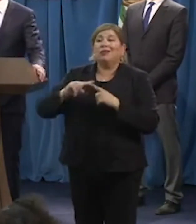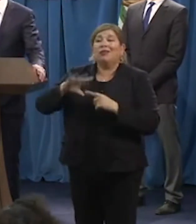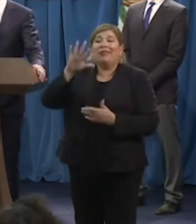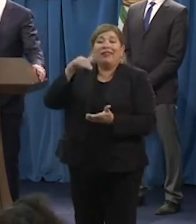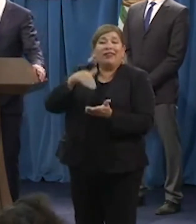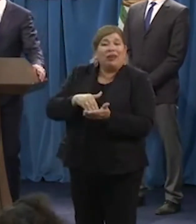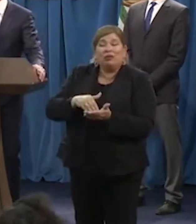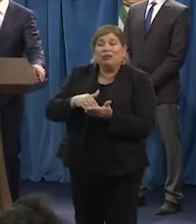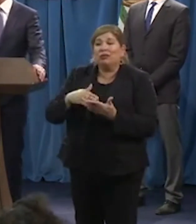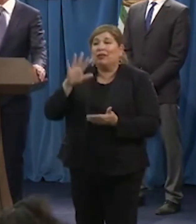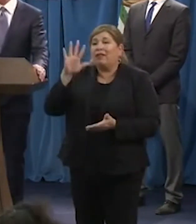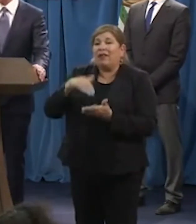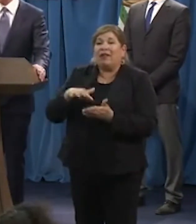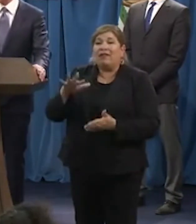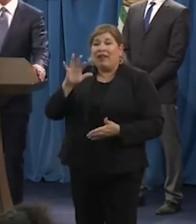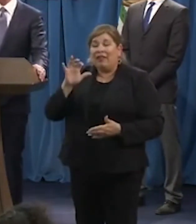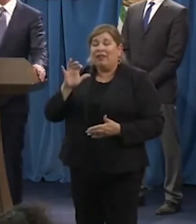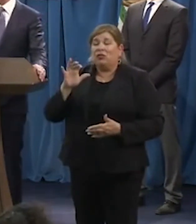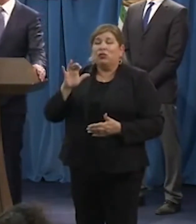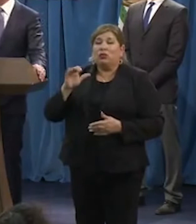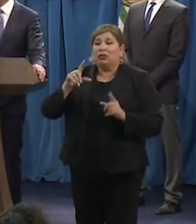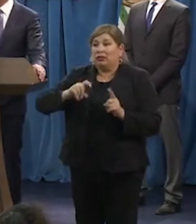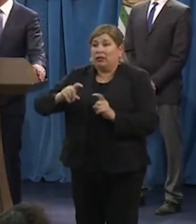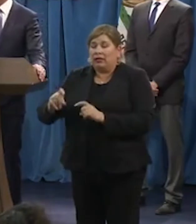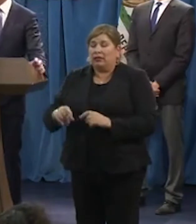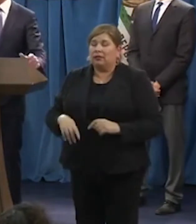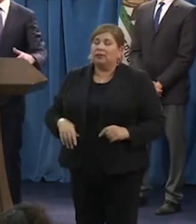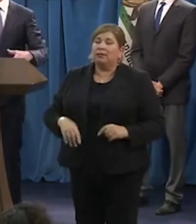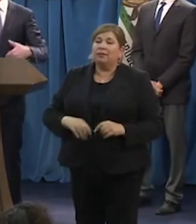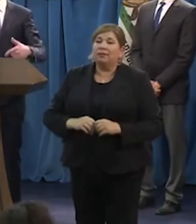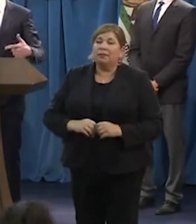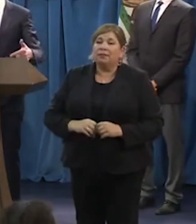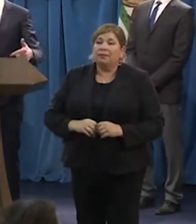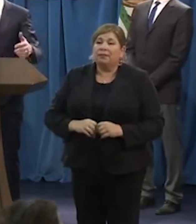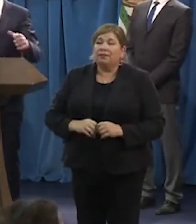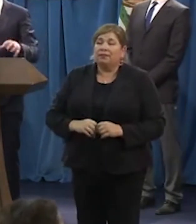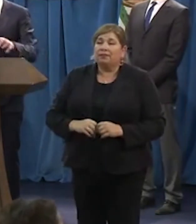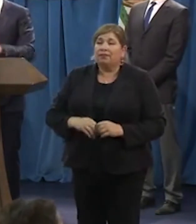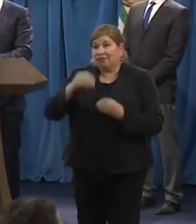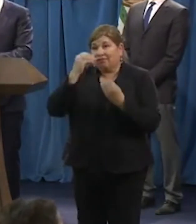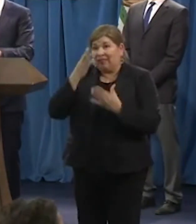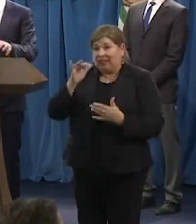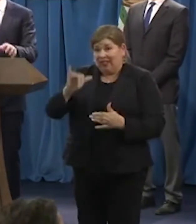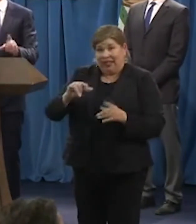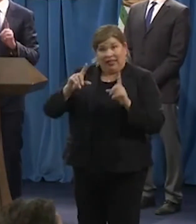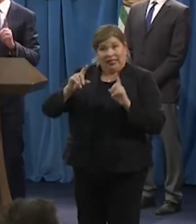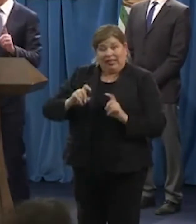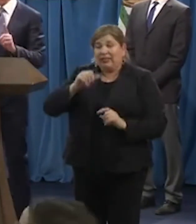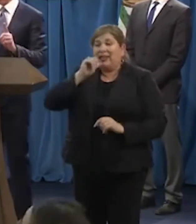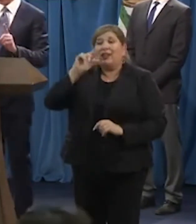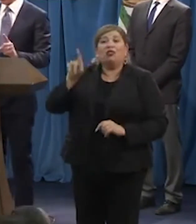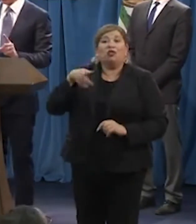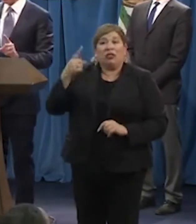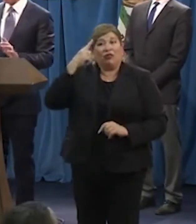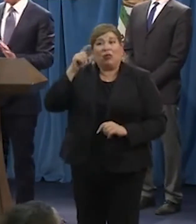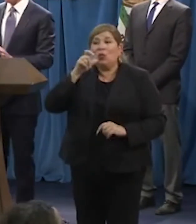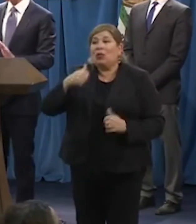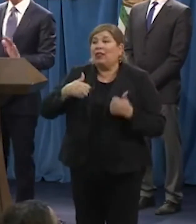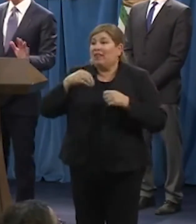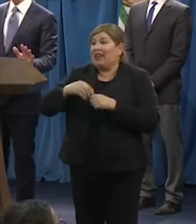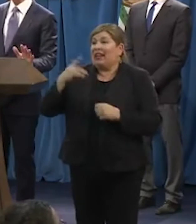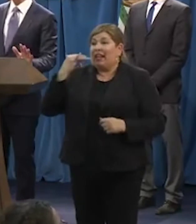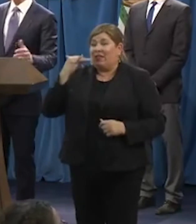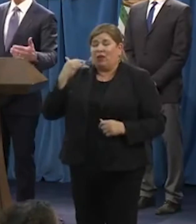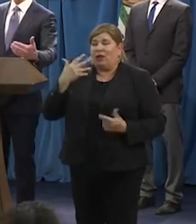potentially 5,500. Interestingly and importantly, those tests are not just for California residents. I don't want